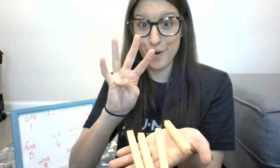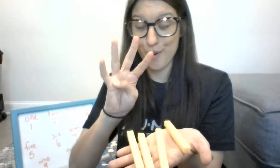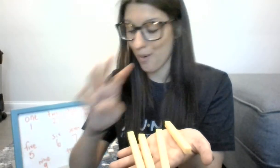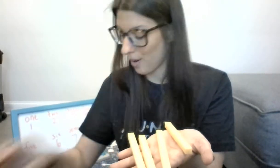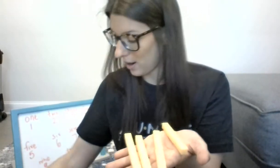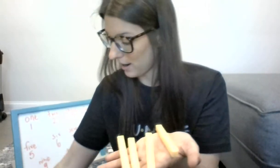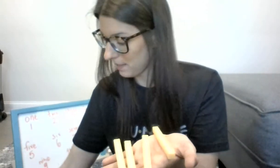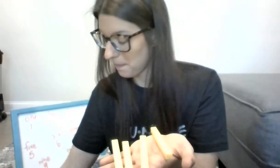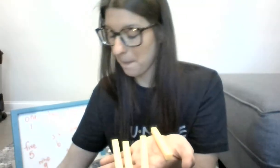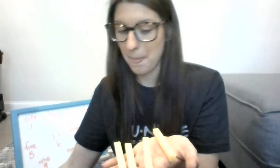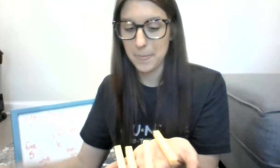4,